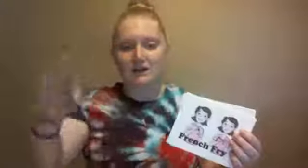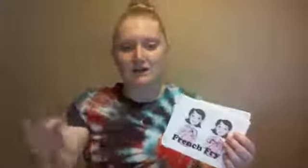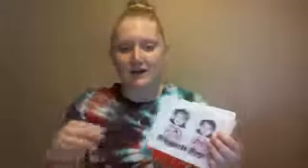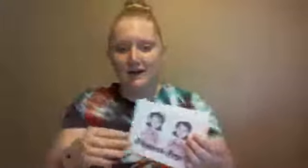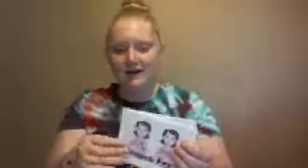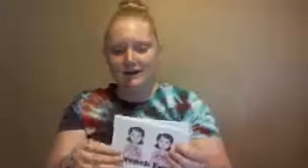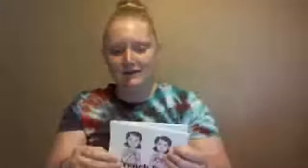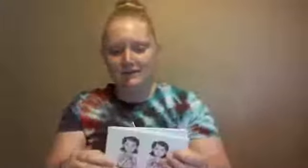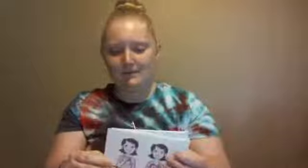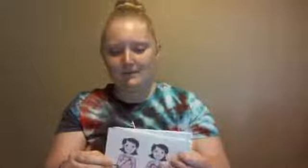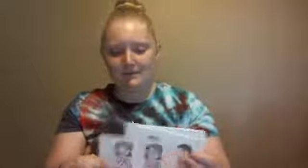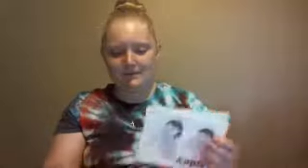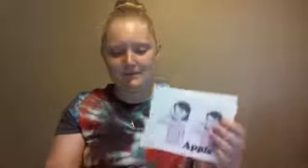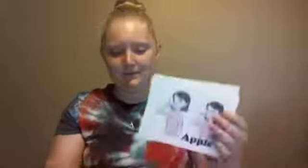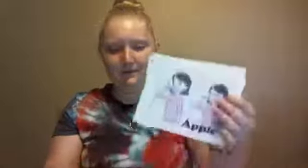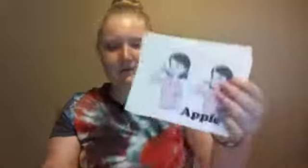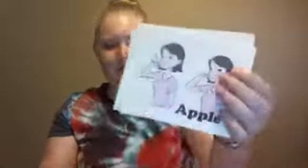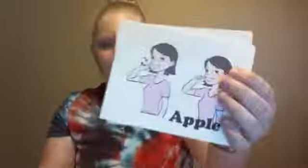French fry.